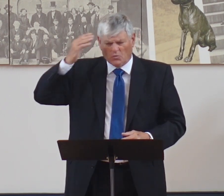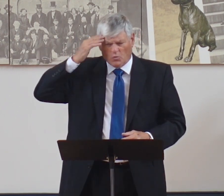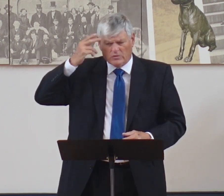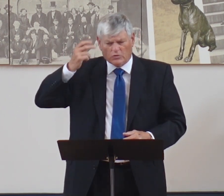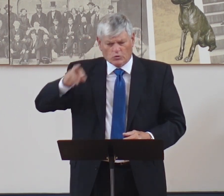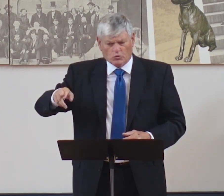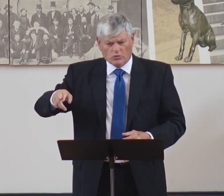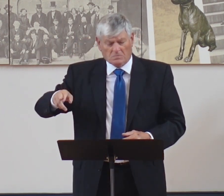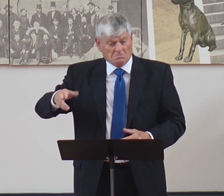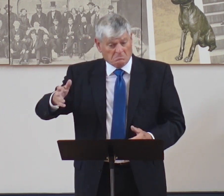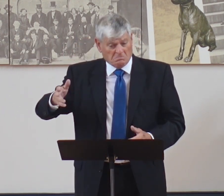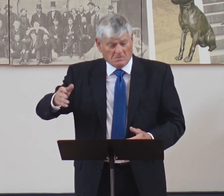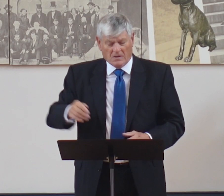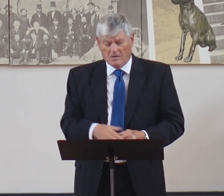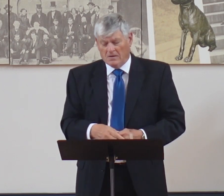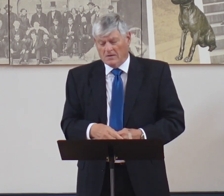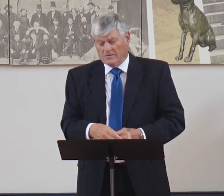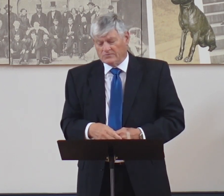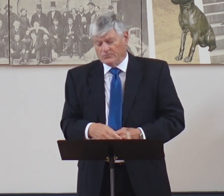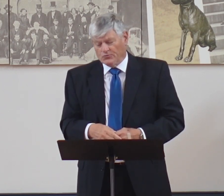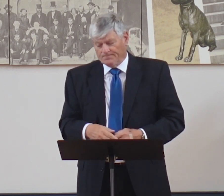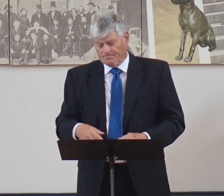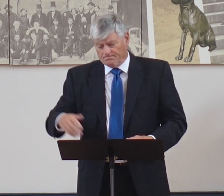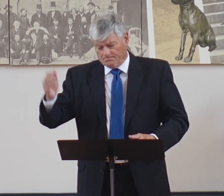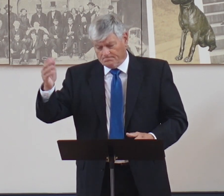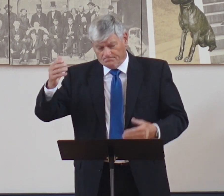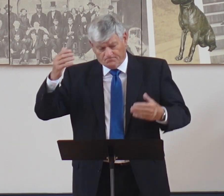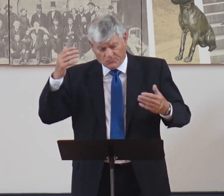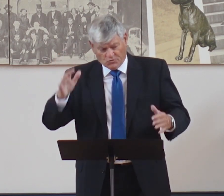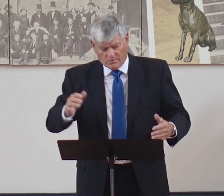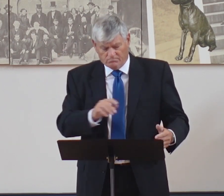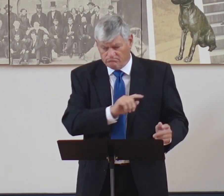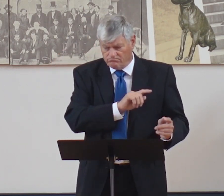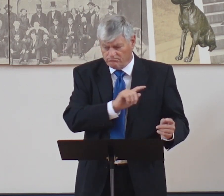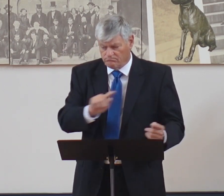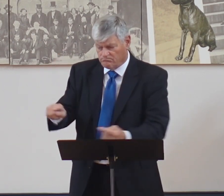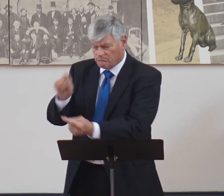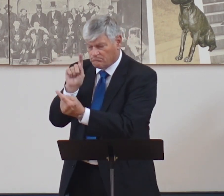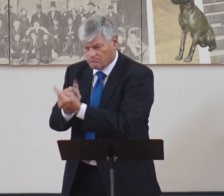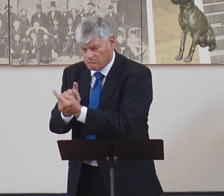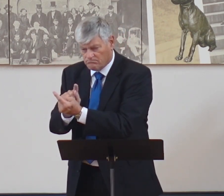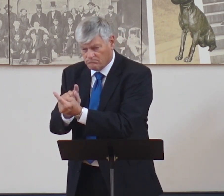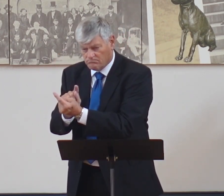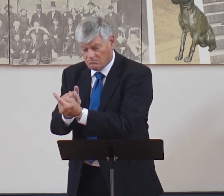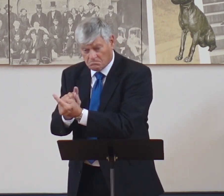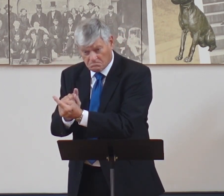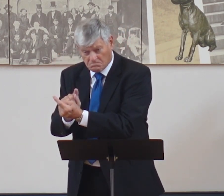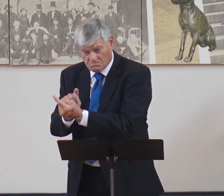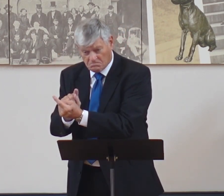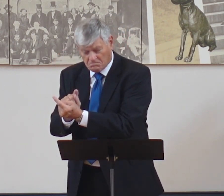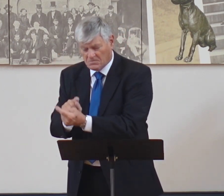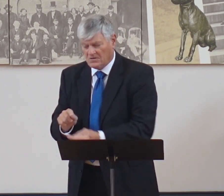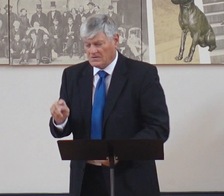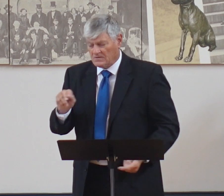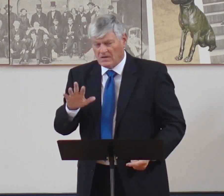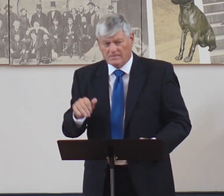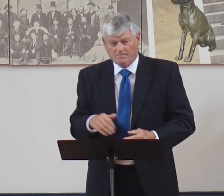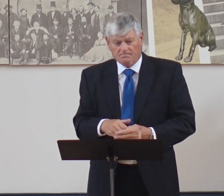Nancy in the audience, and she knew Nancy. And after her presentation, she approached Nancy and said,